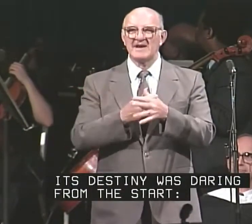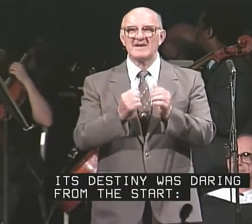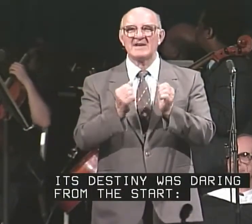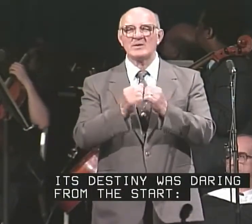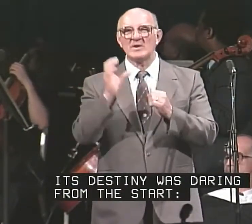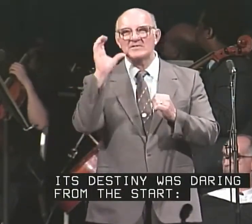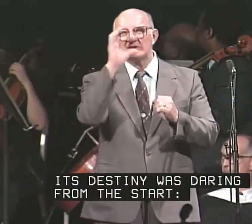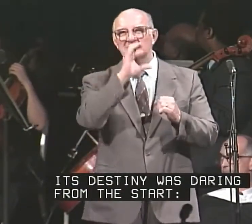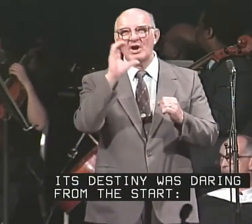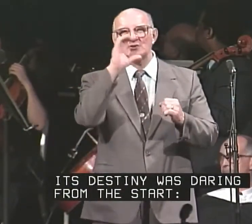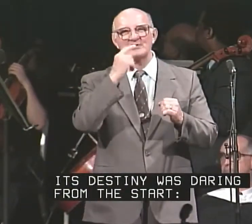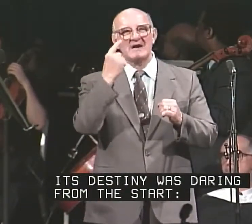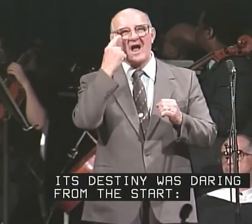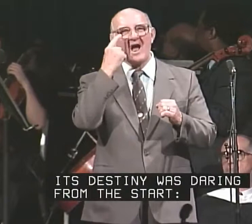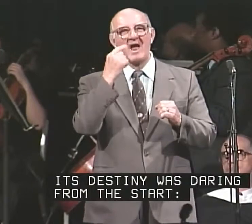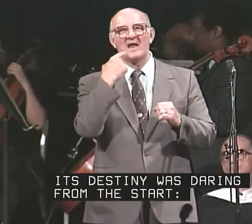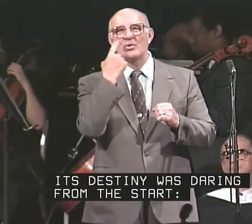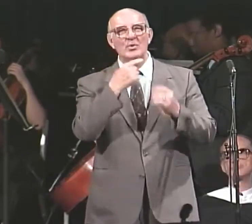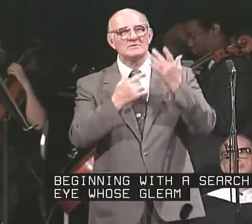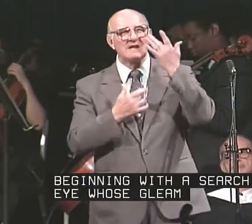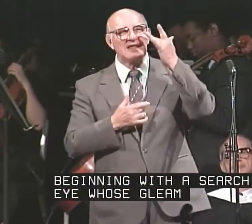beginning with the searching eye whose gleam